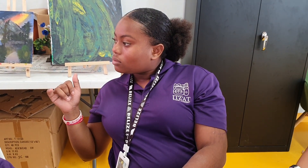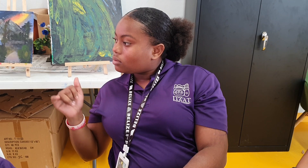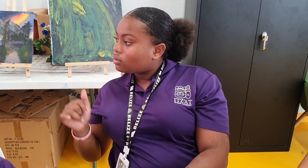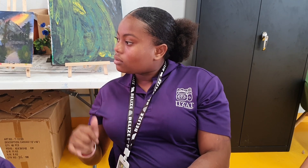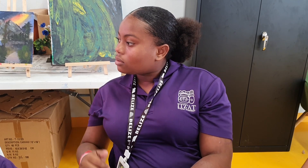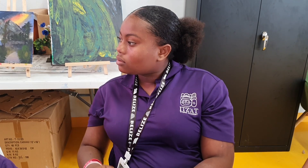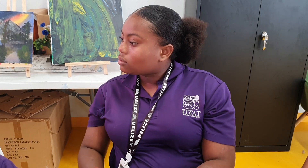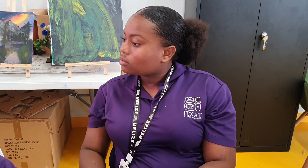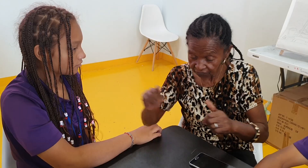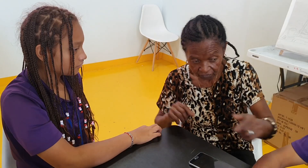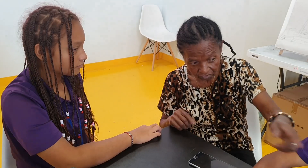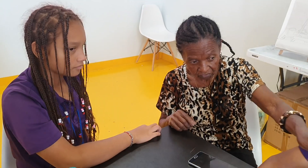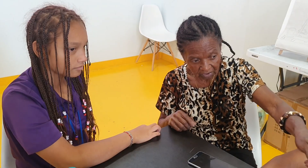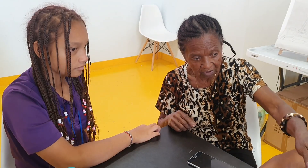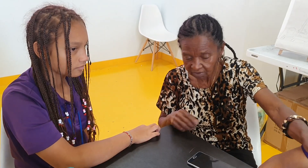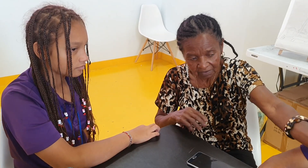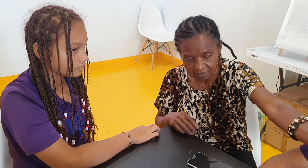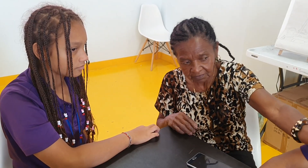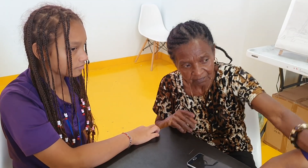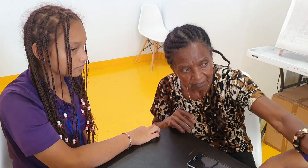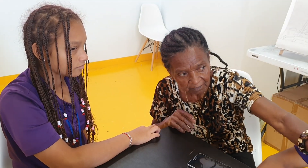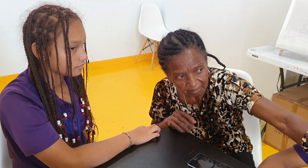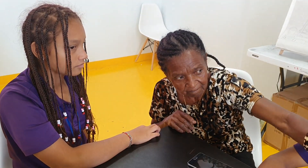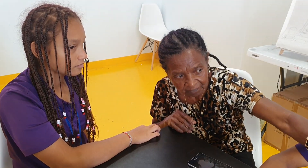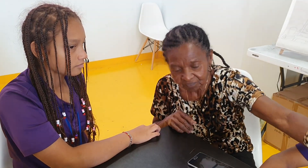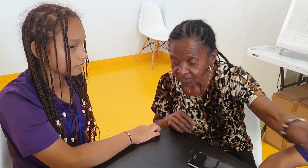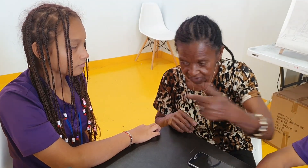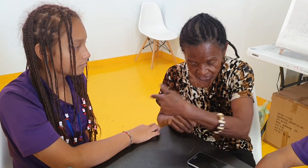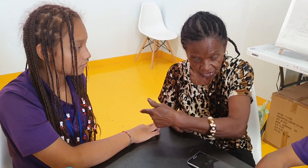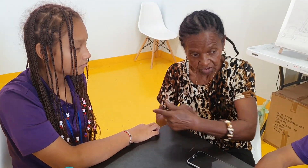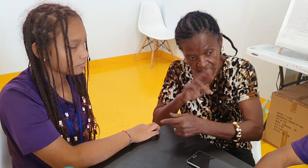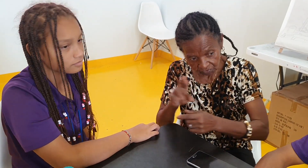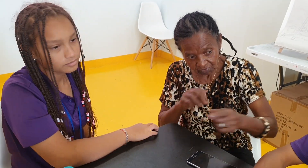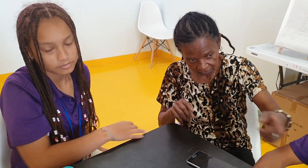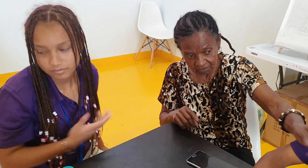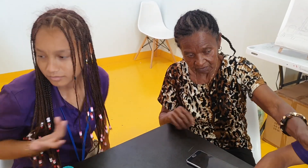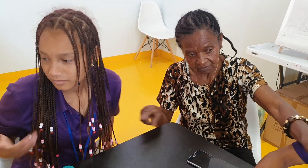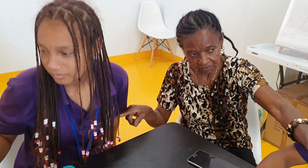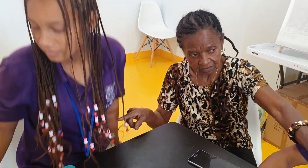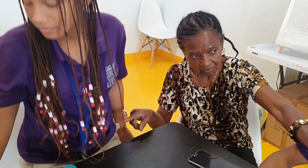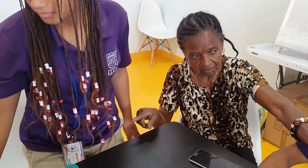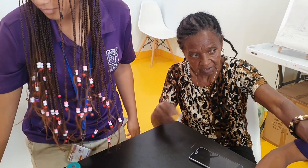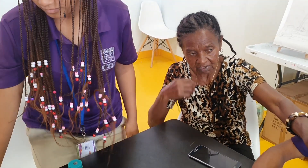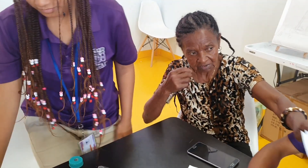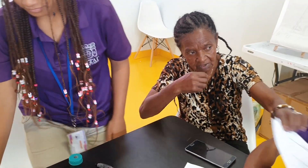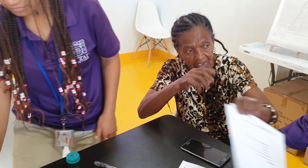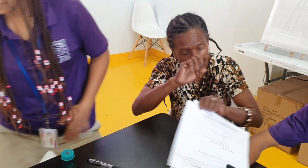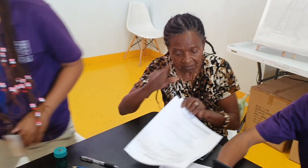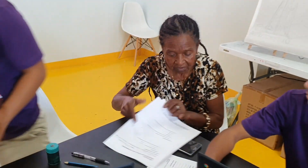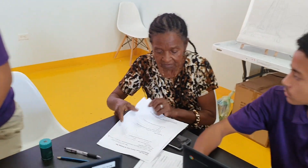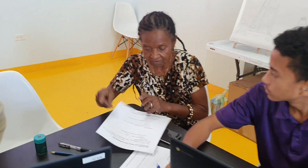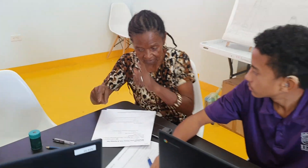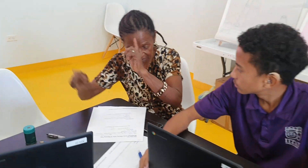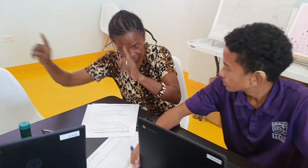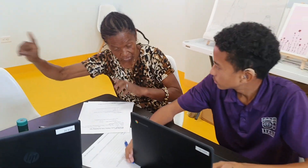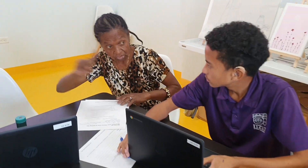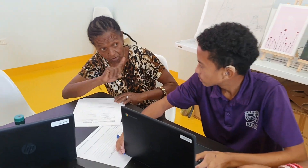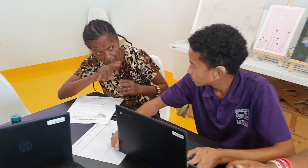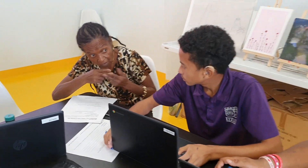on a sign language interpreter at Itz'at to help her understand her lessons better. But outside of school, she